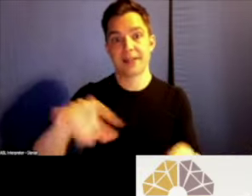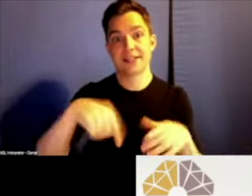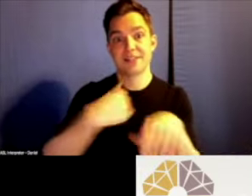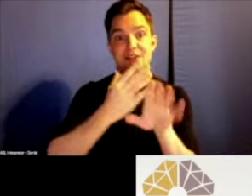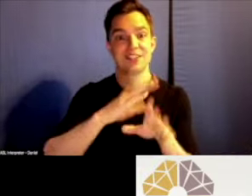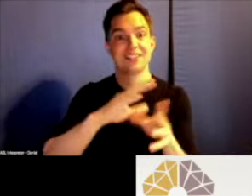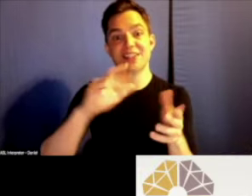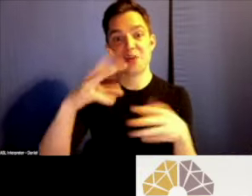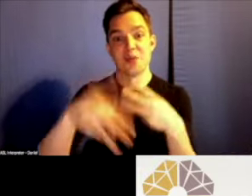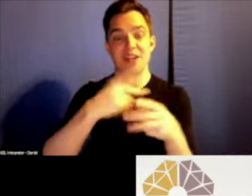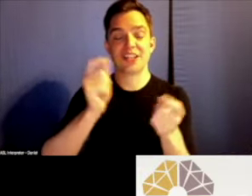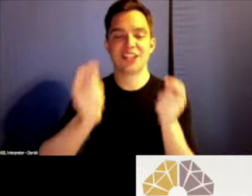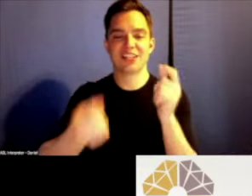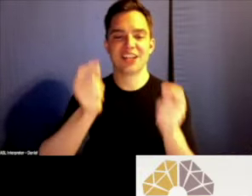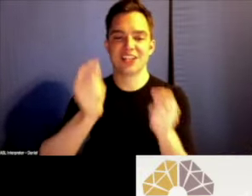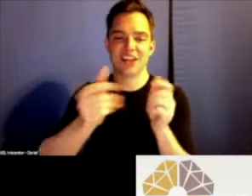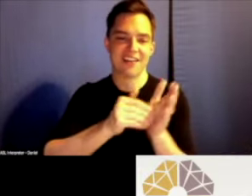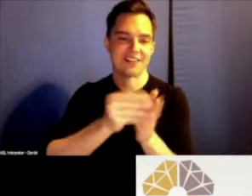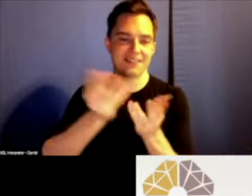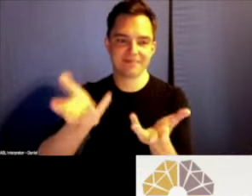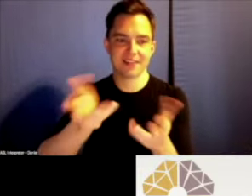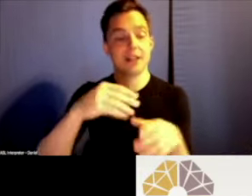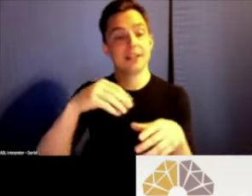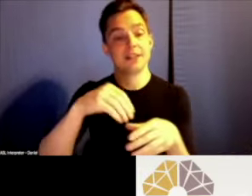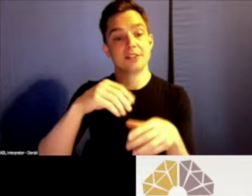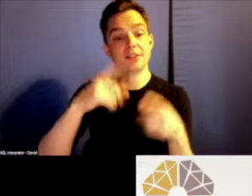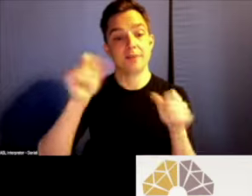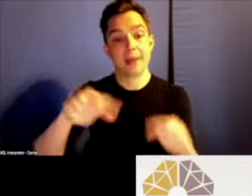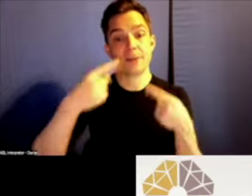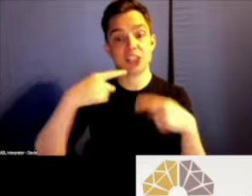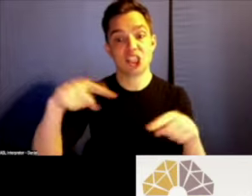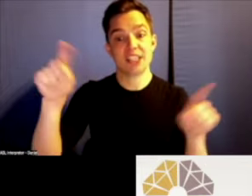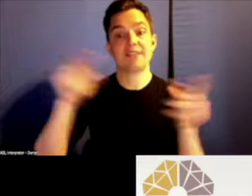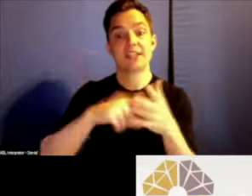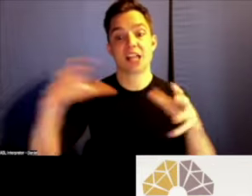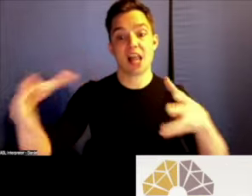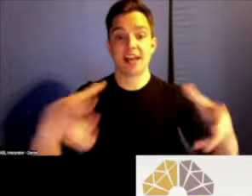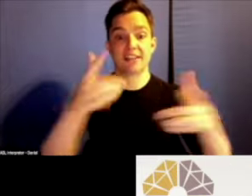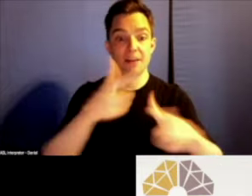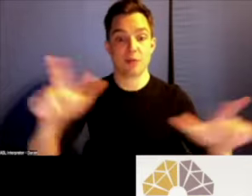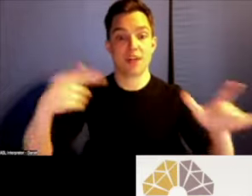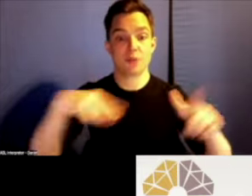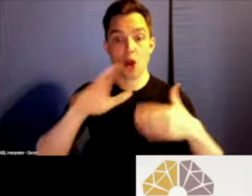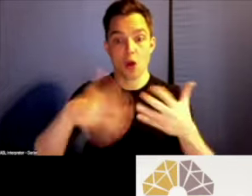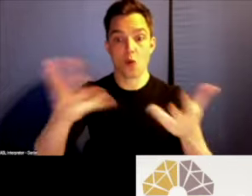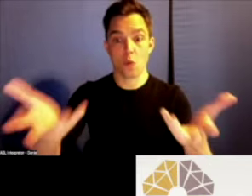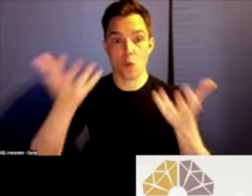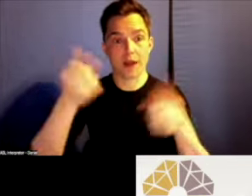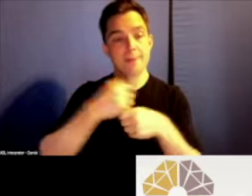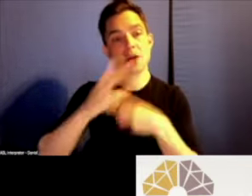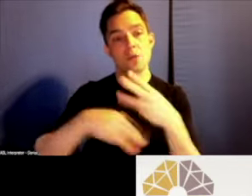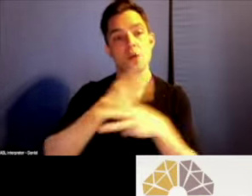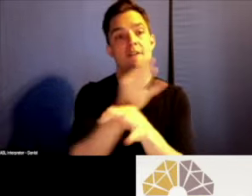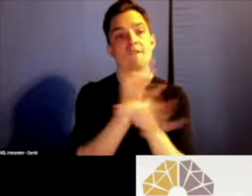changes often. In order to achieve this collective liberation that we all desire and create a world free